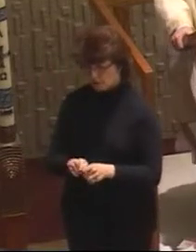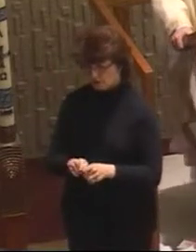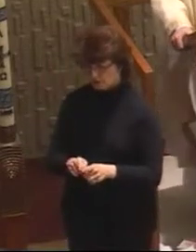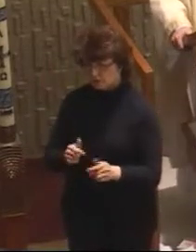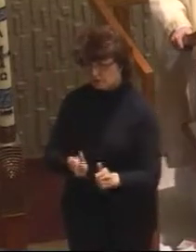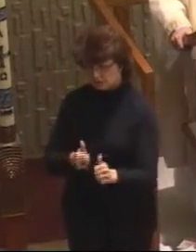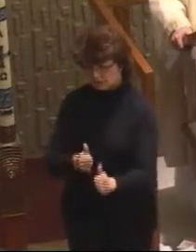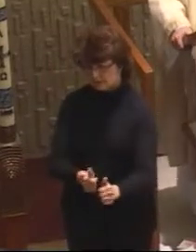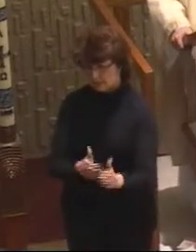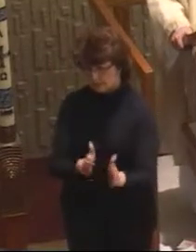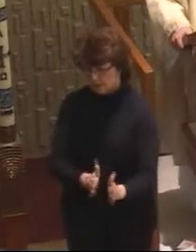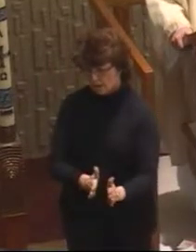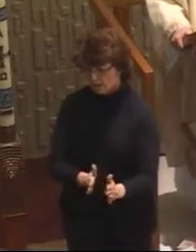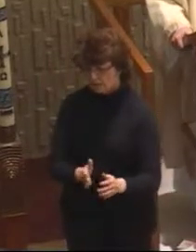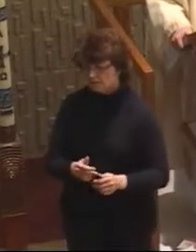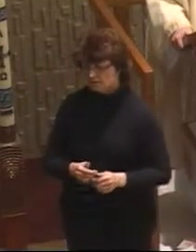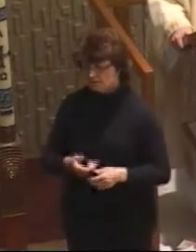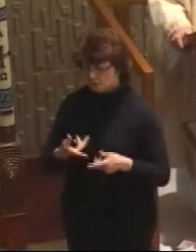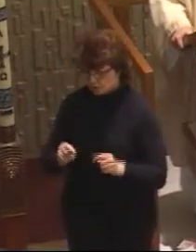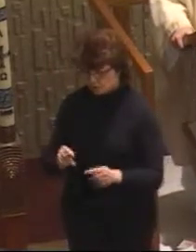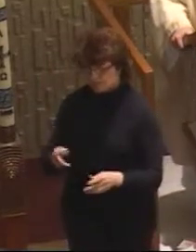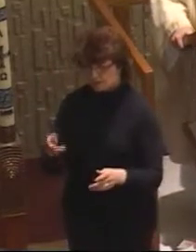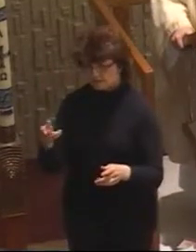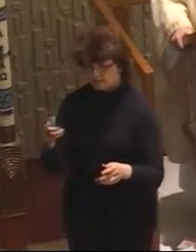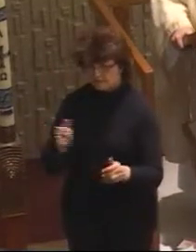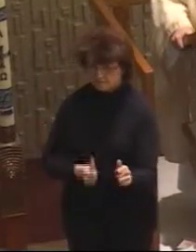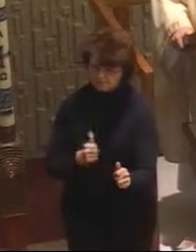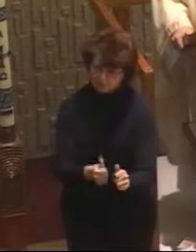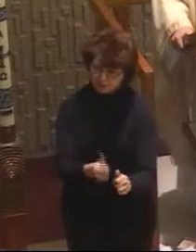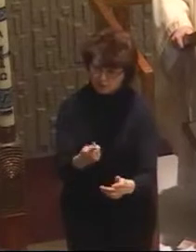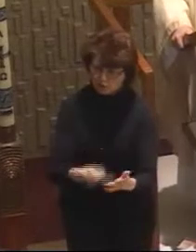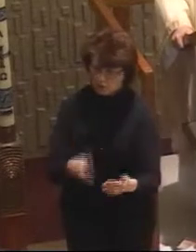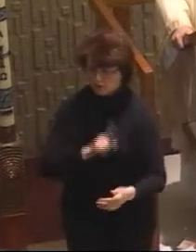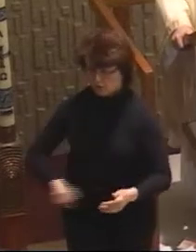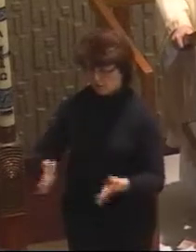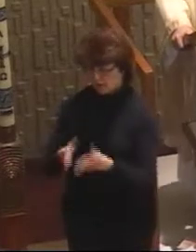disciple, trying to follow what the Lord asks each of us to do.